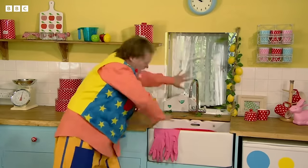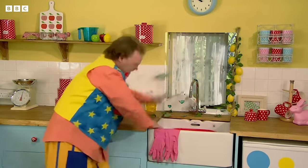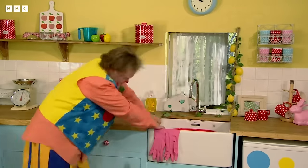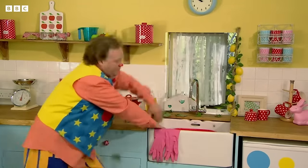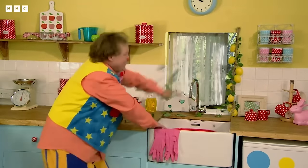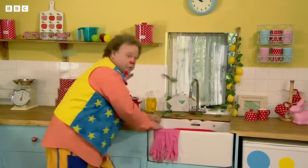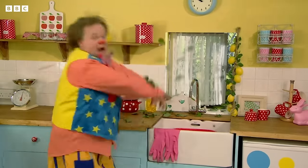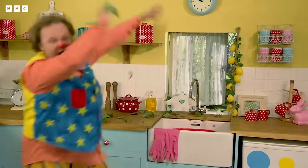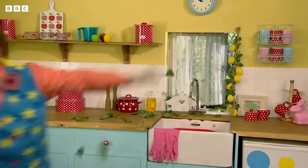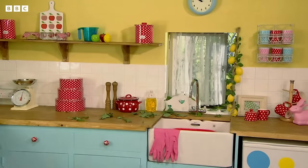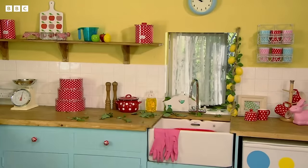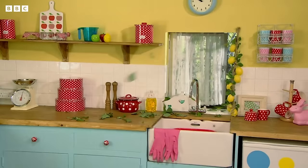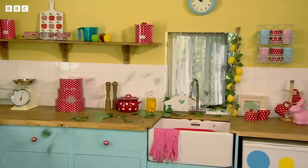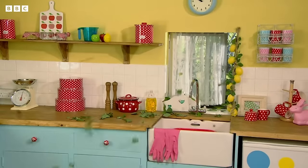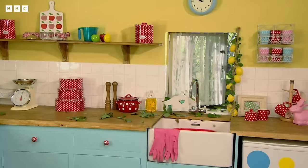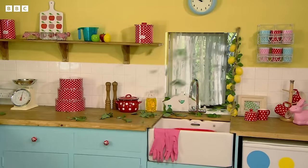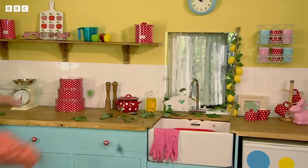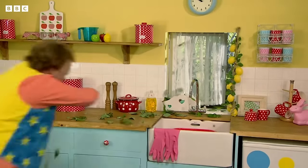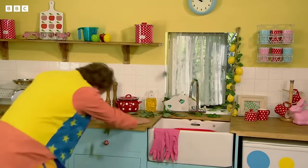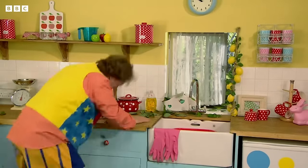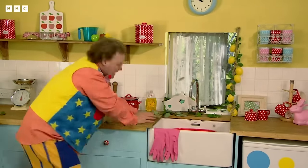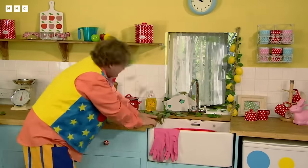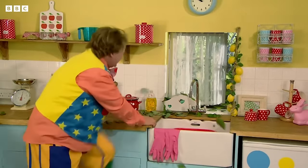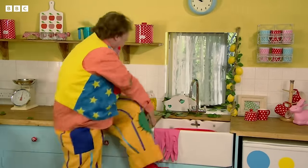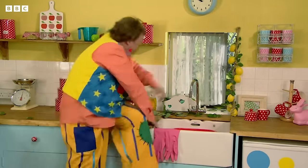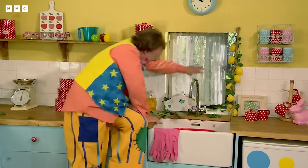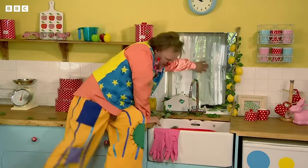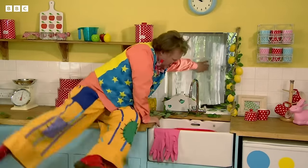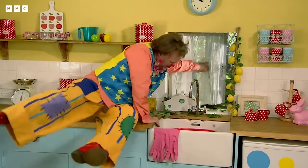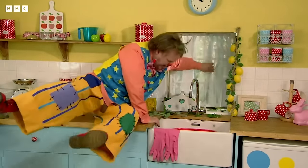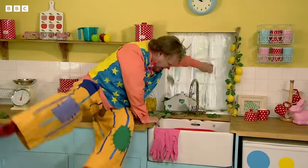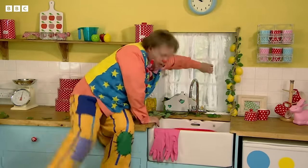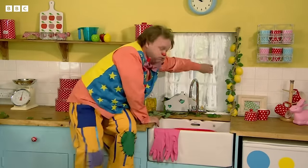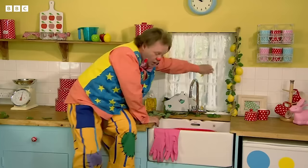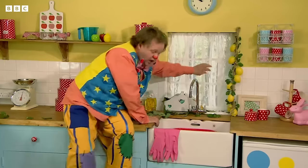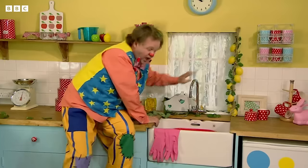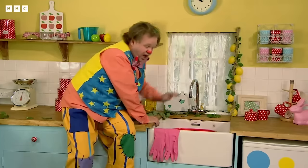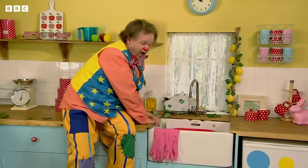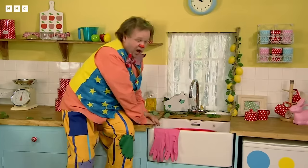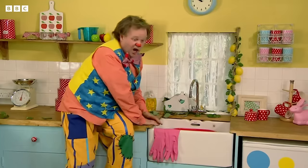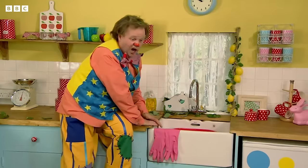Ah!